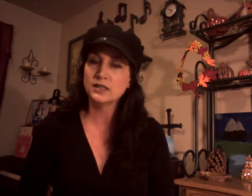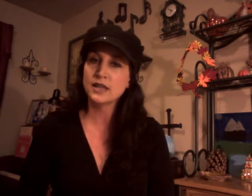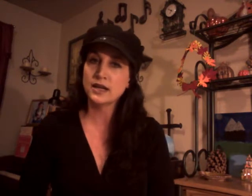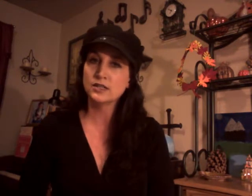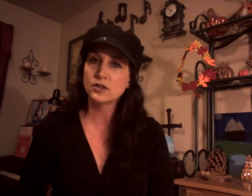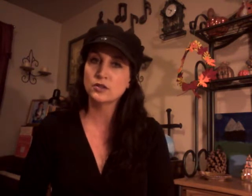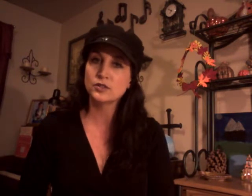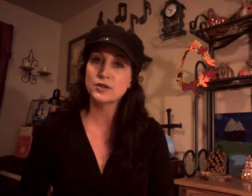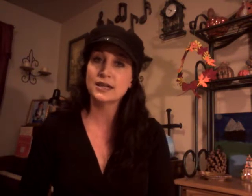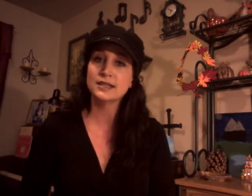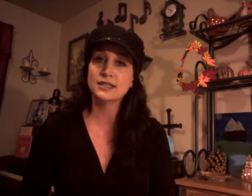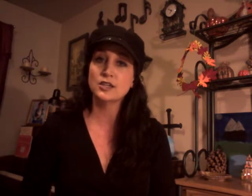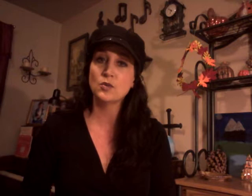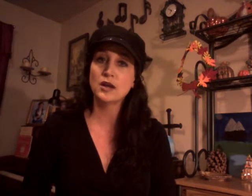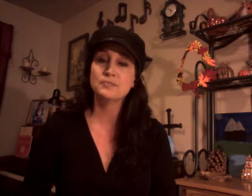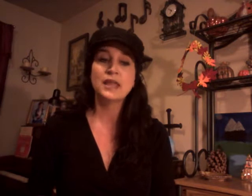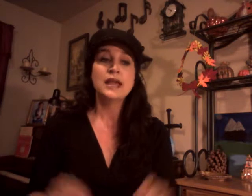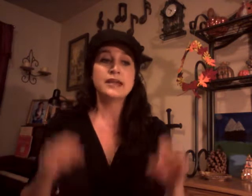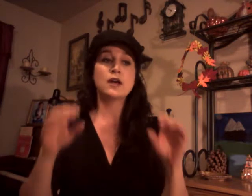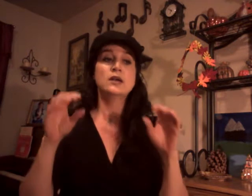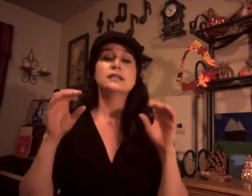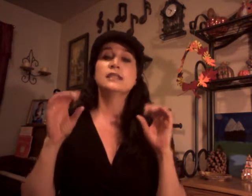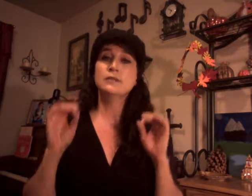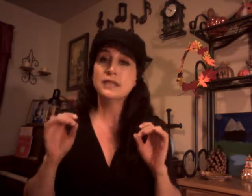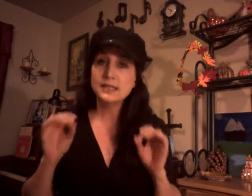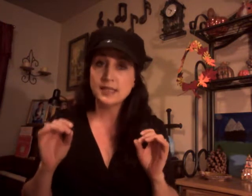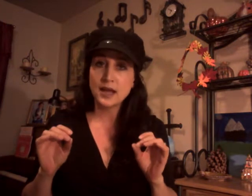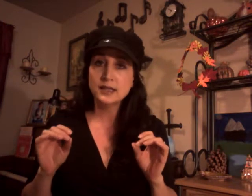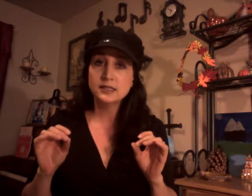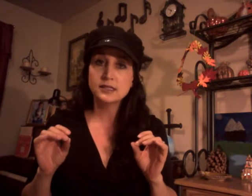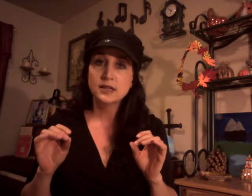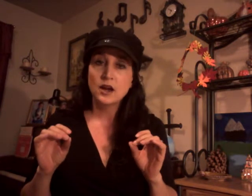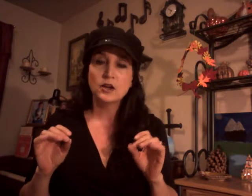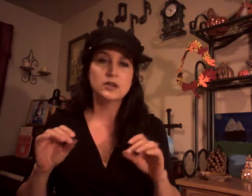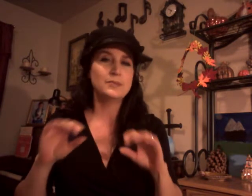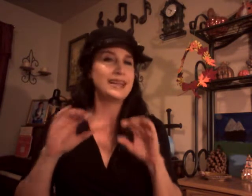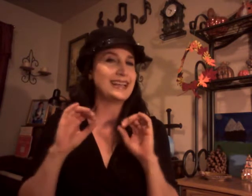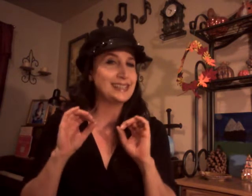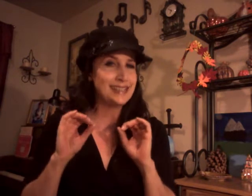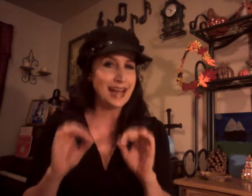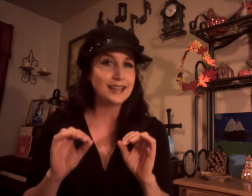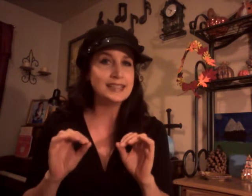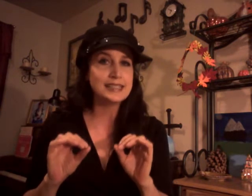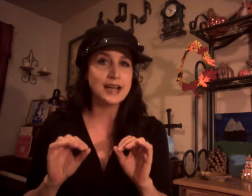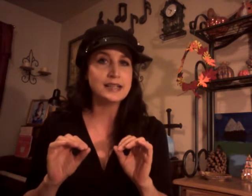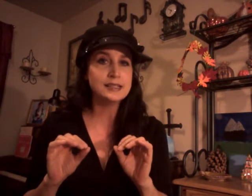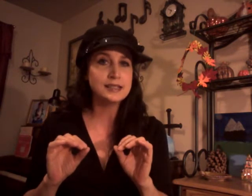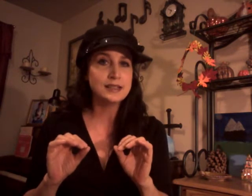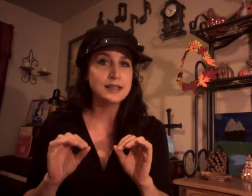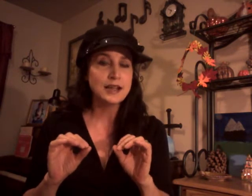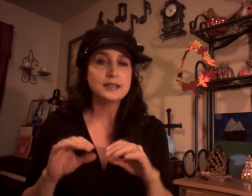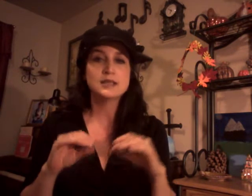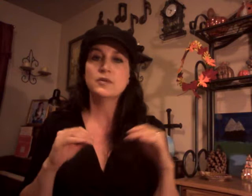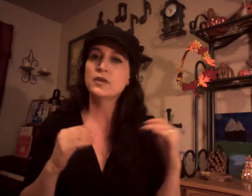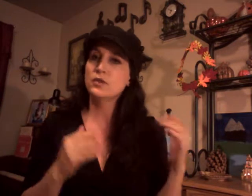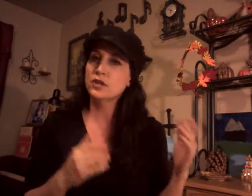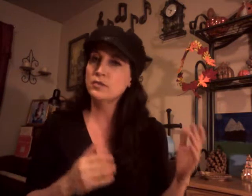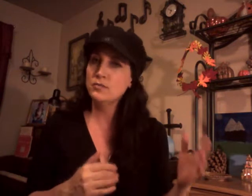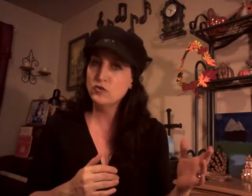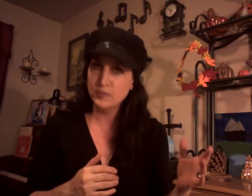signing solos, you can continue on. Now, some of these signs are going to be exactly signs, and some of them are going to be